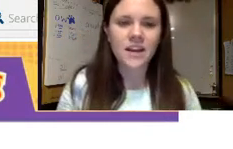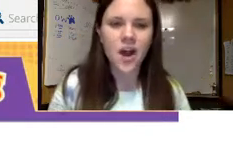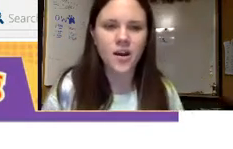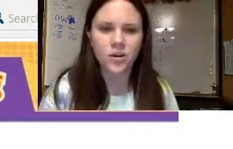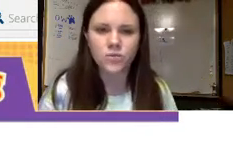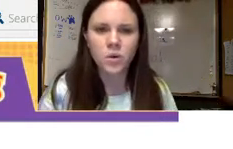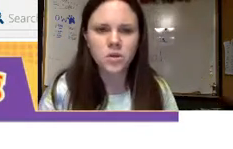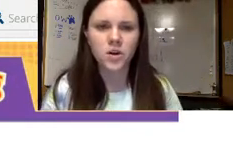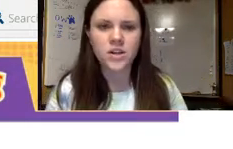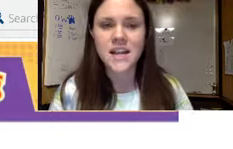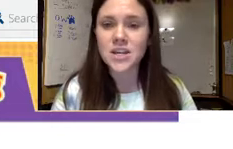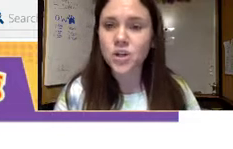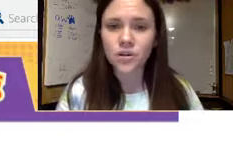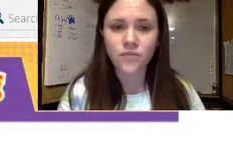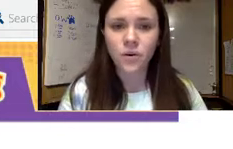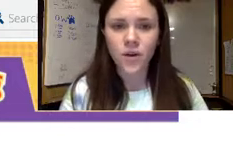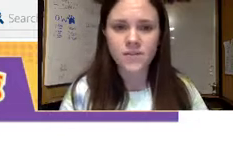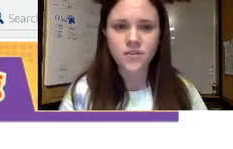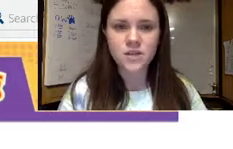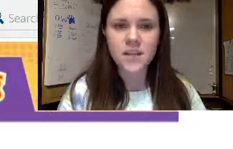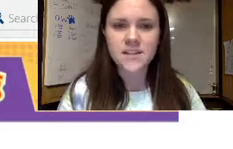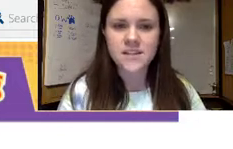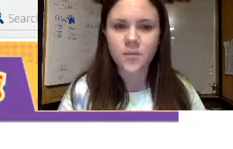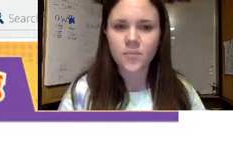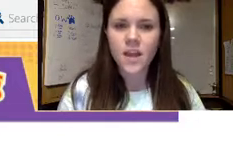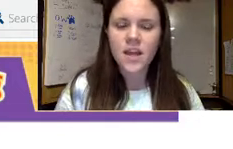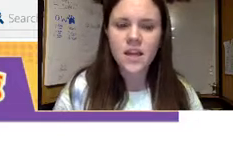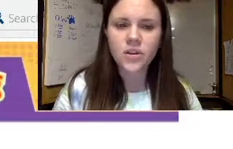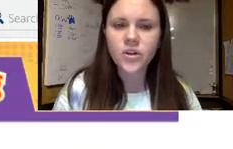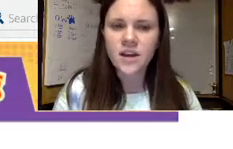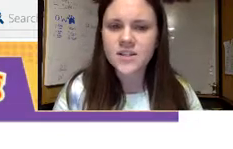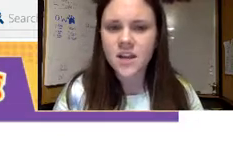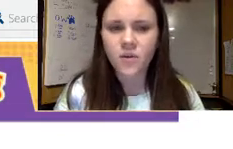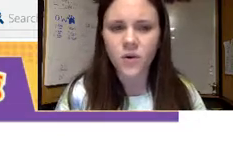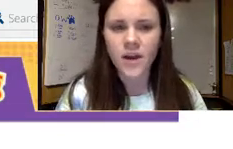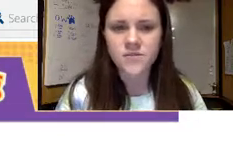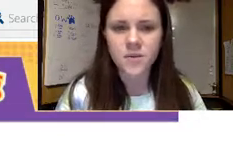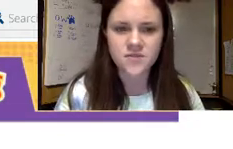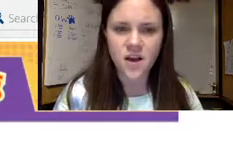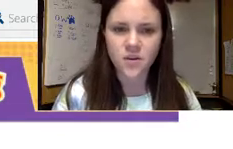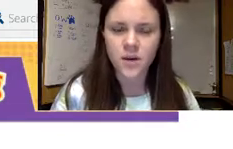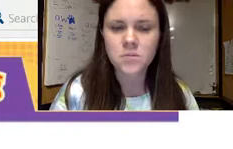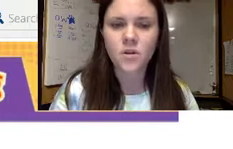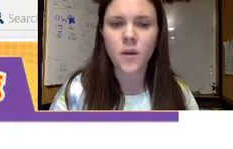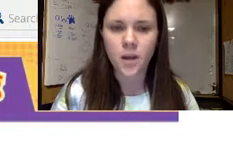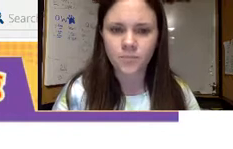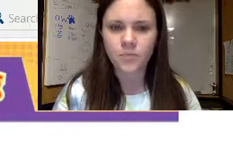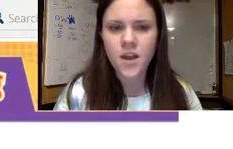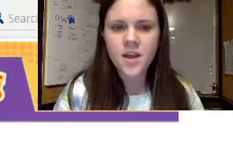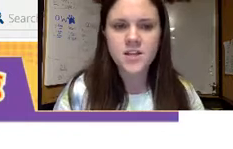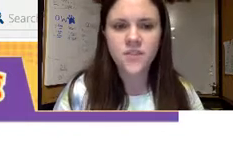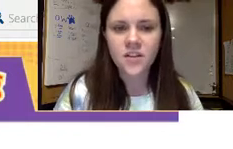George Ancana wrote the words and took the photographs for this piece. He learned how to take photographs from his father when he was growing